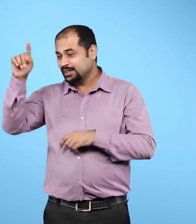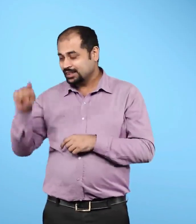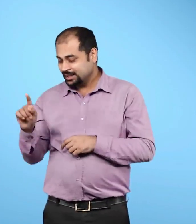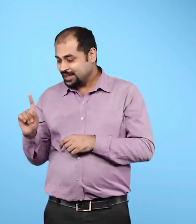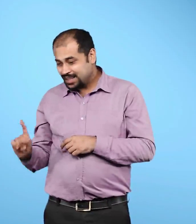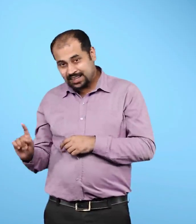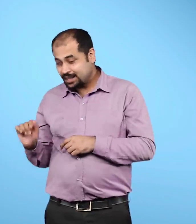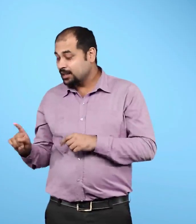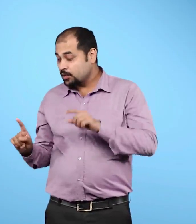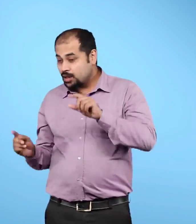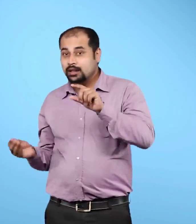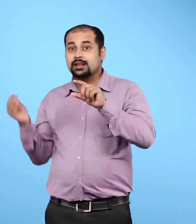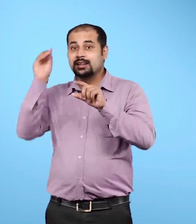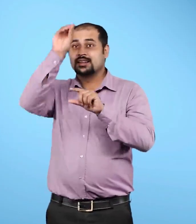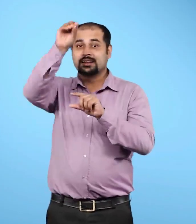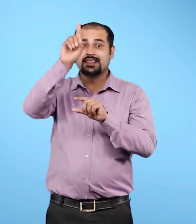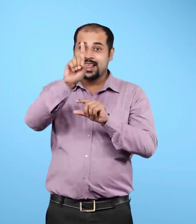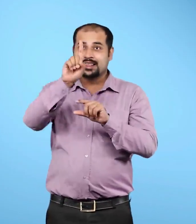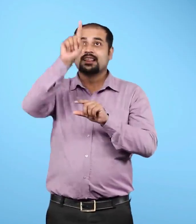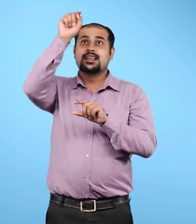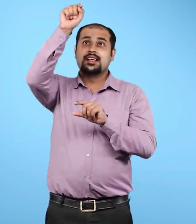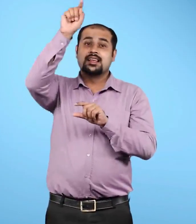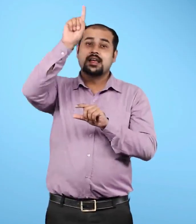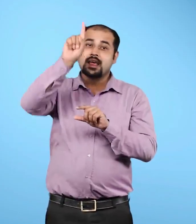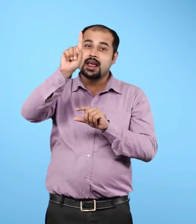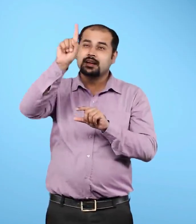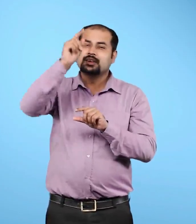The table of picture 1 is shown at extreme right hand.